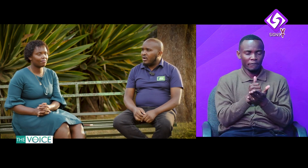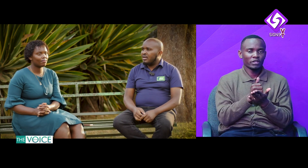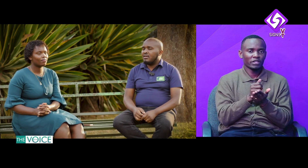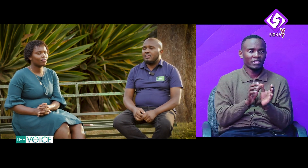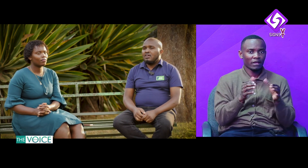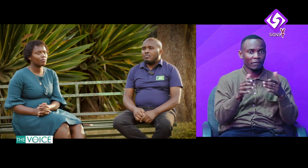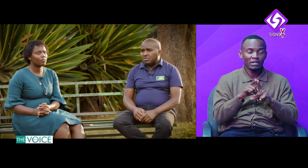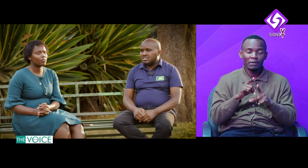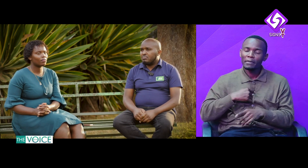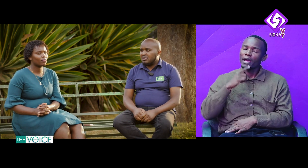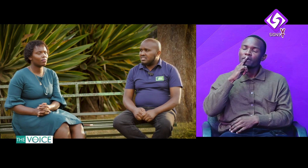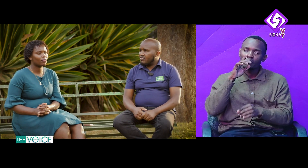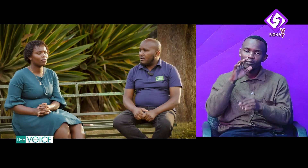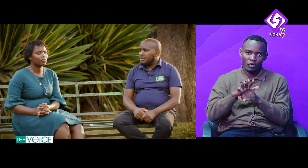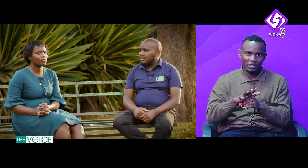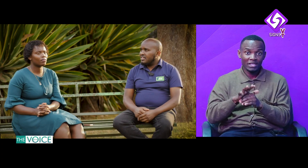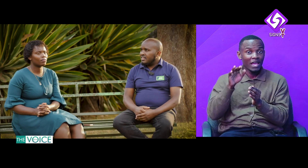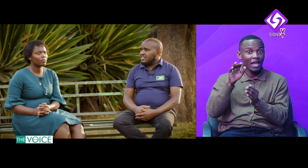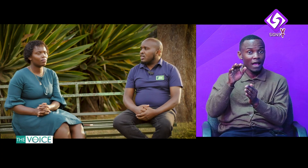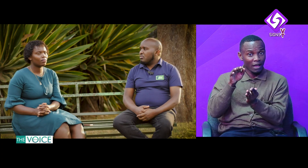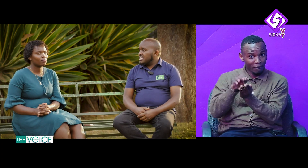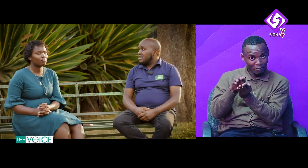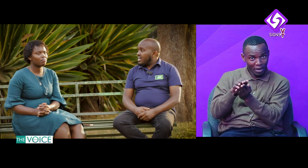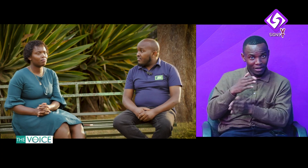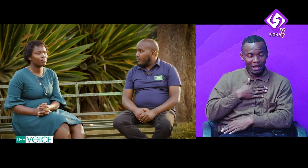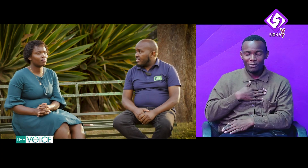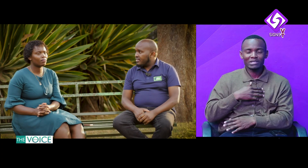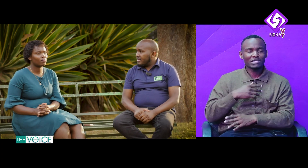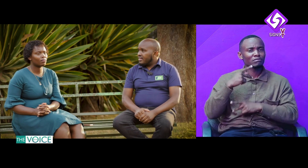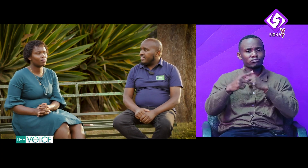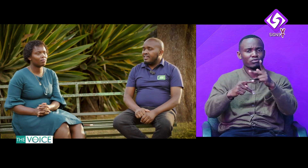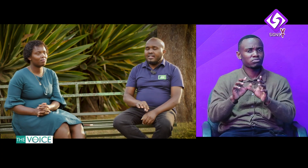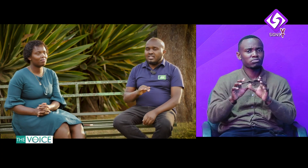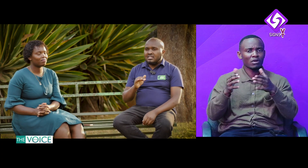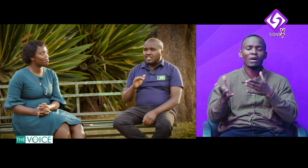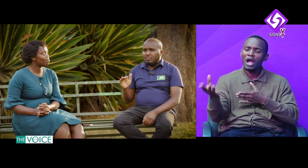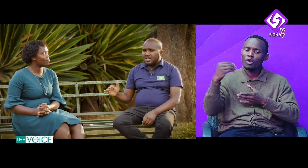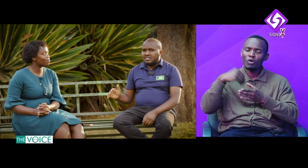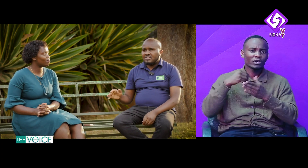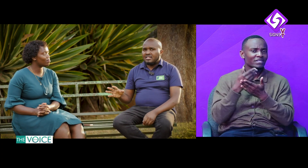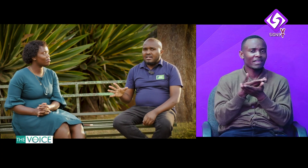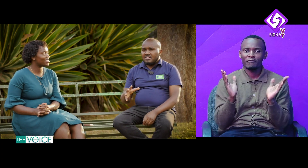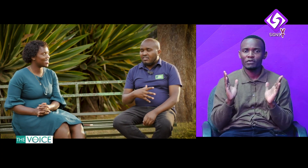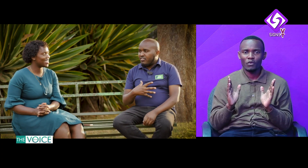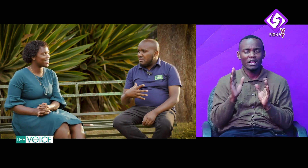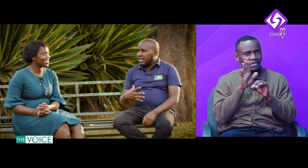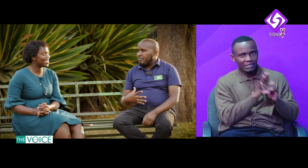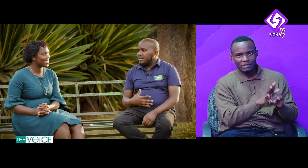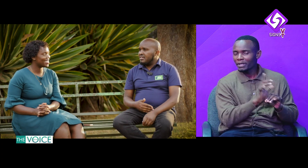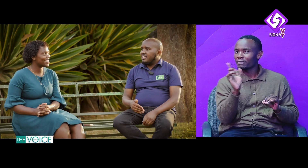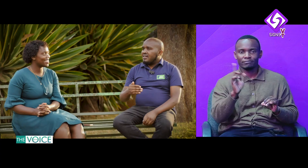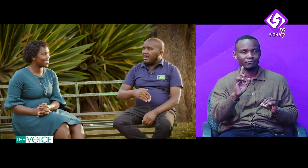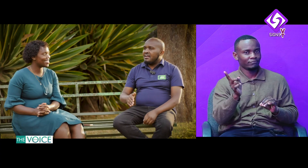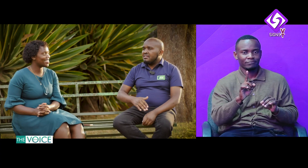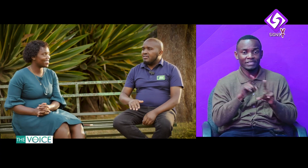is one progressive company that accommodates everyone. It doesn't discriminate. It's a family